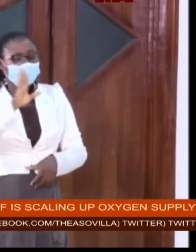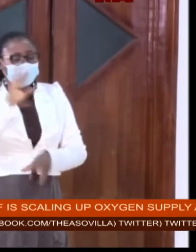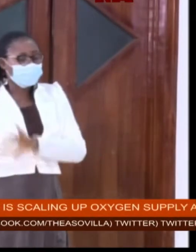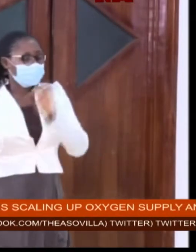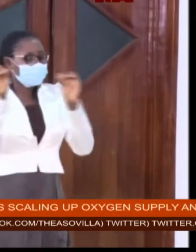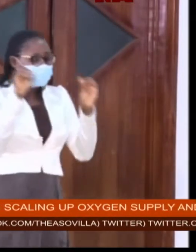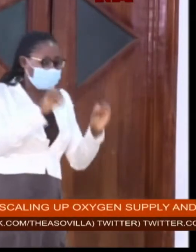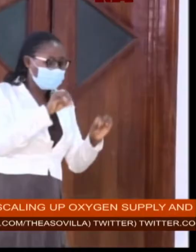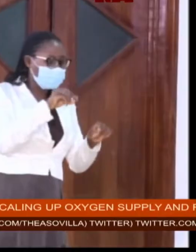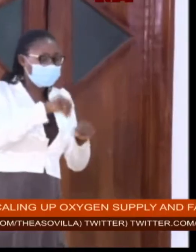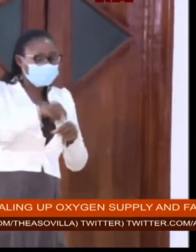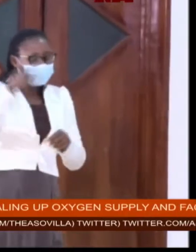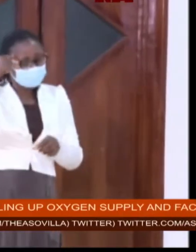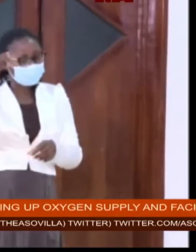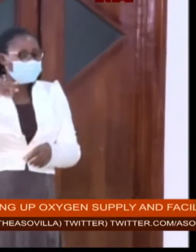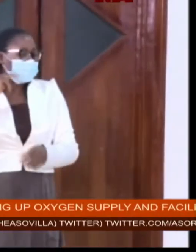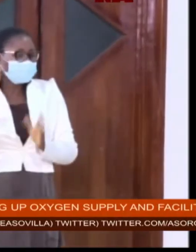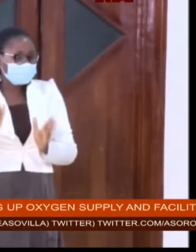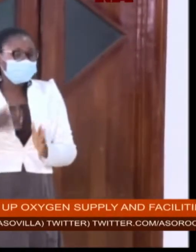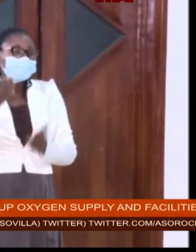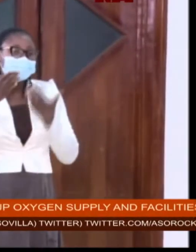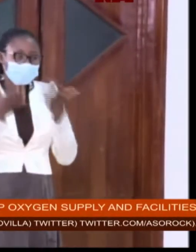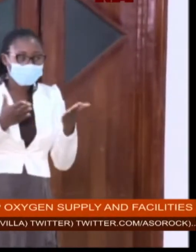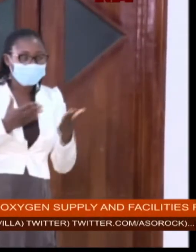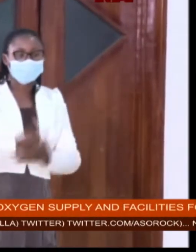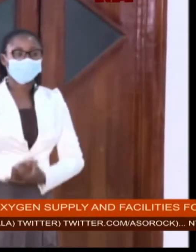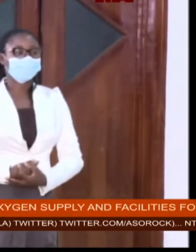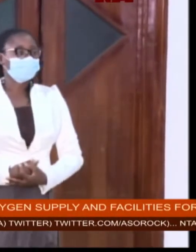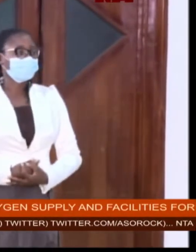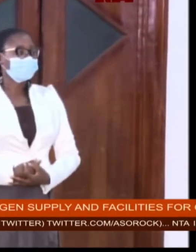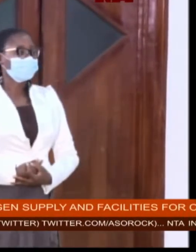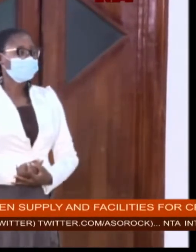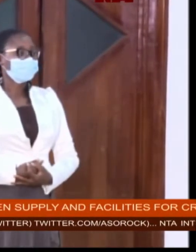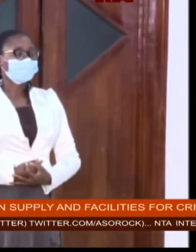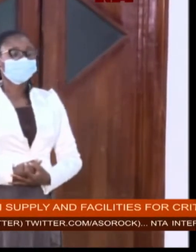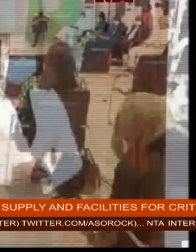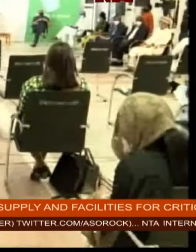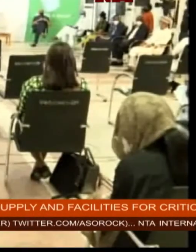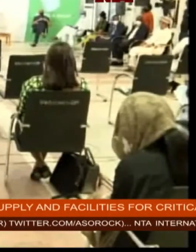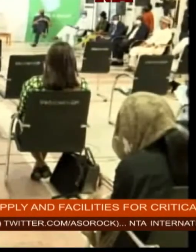the minds of Nigerians. Thank you very much, sir.